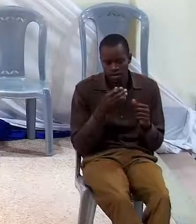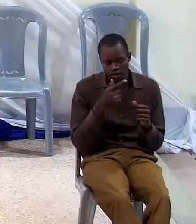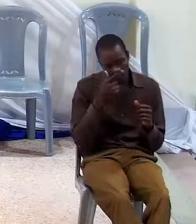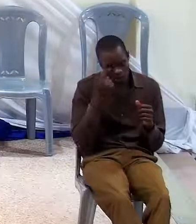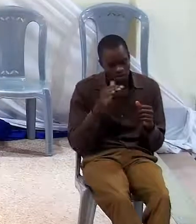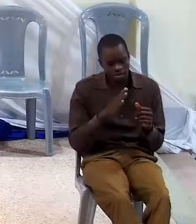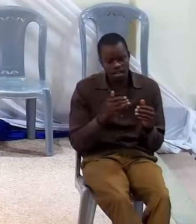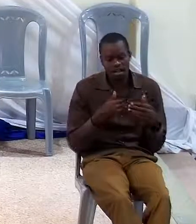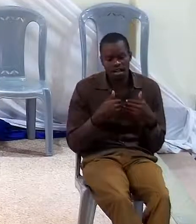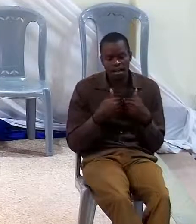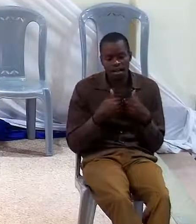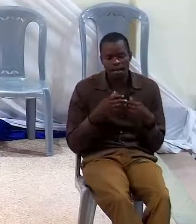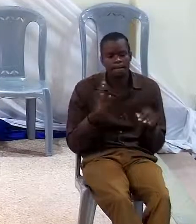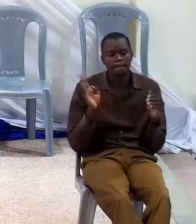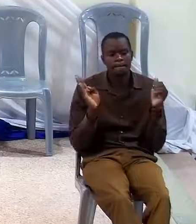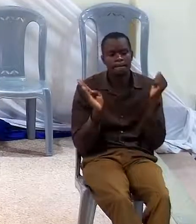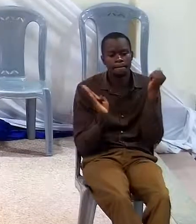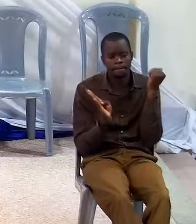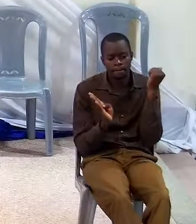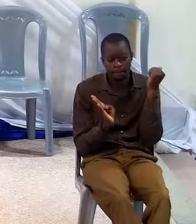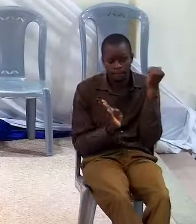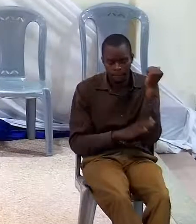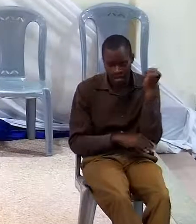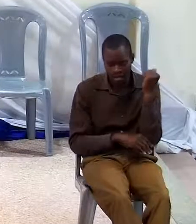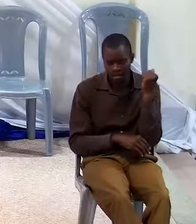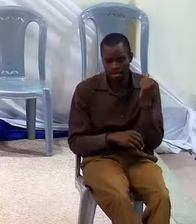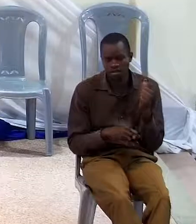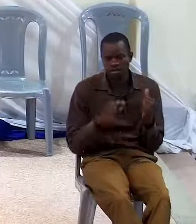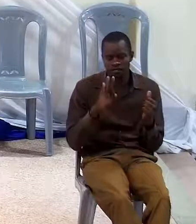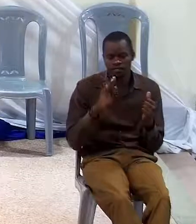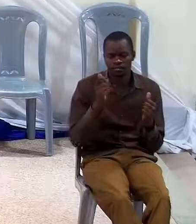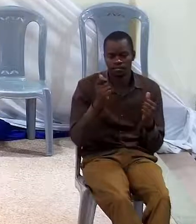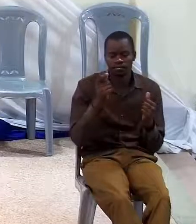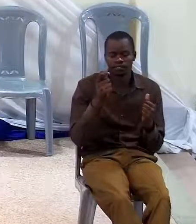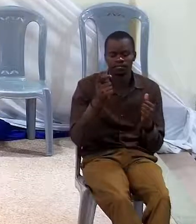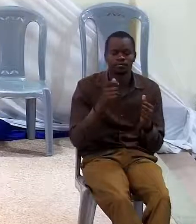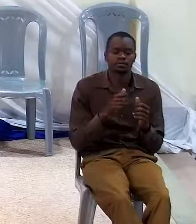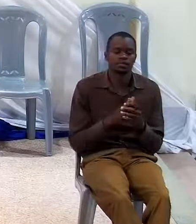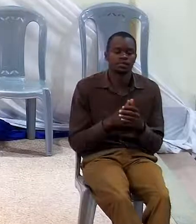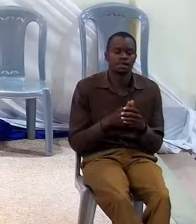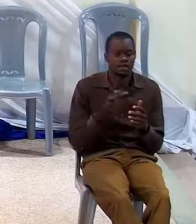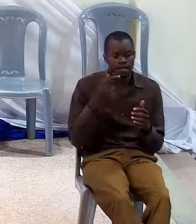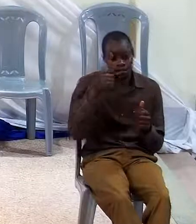they contain bad fat. And remember, I did mention that